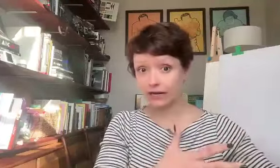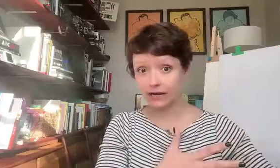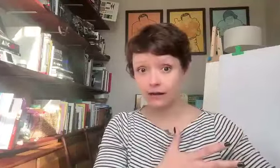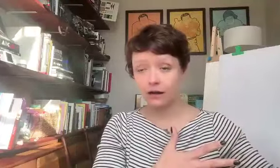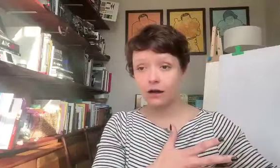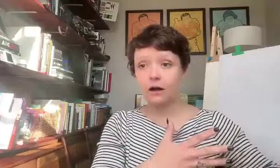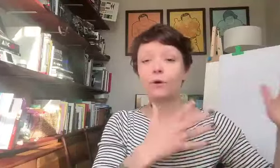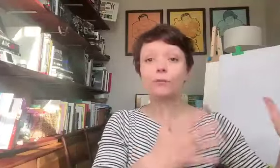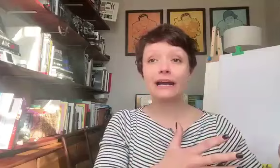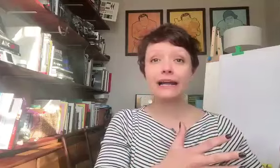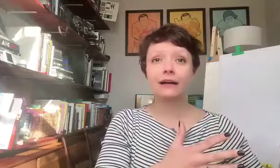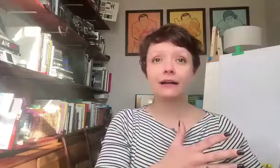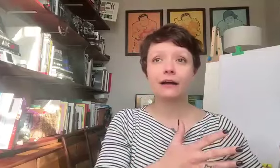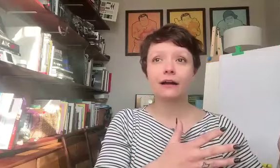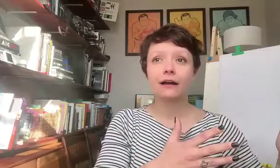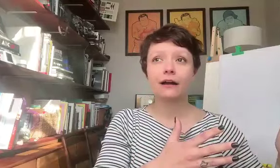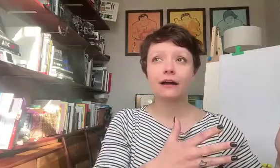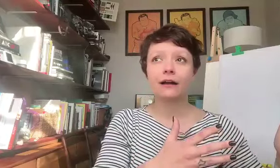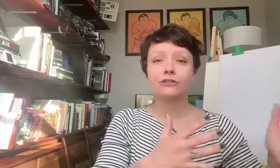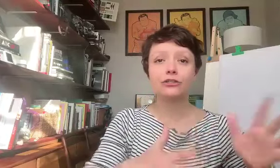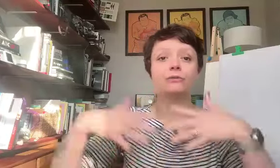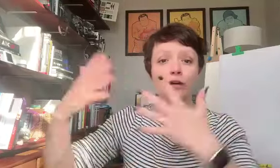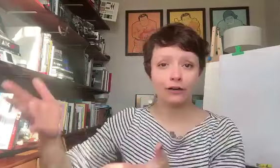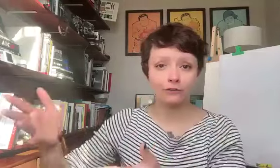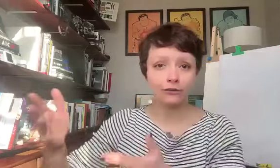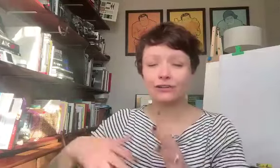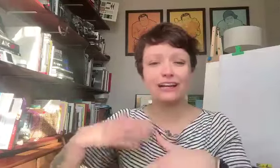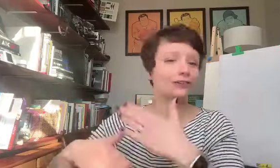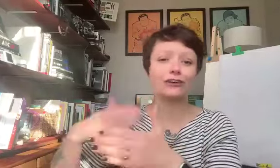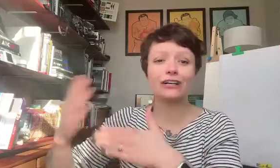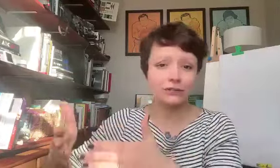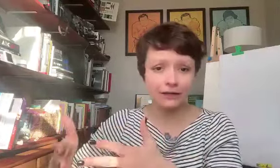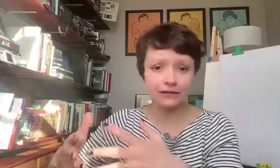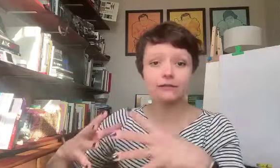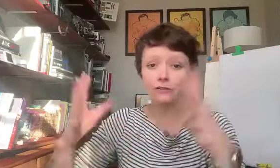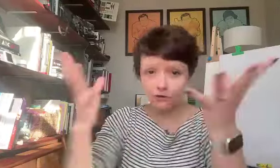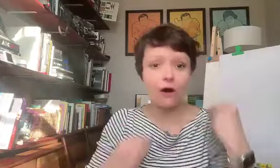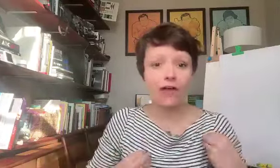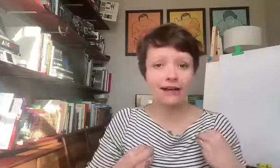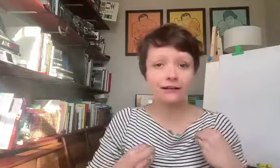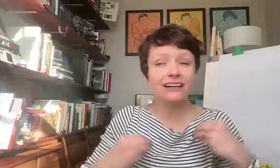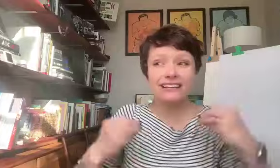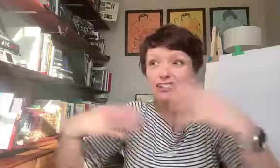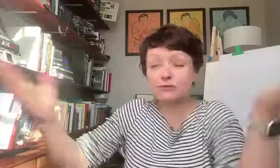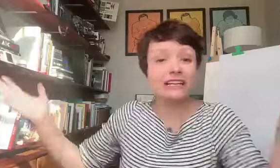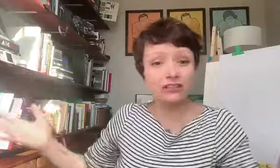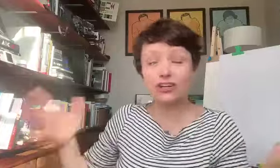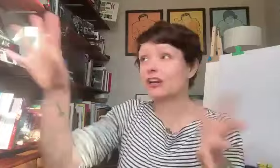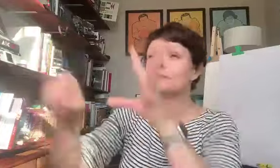read, but reading to learn. You're no longer learning to read. You know all that. Now you're just reading to learn. You're able to